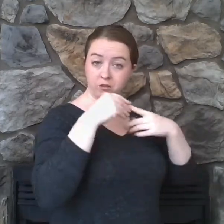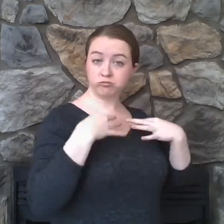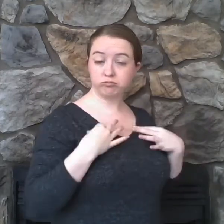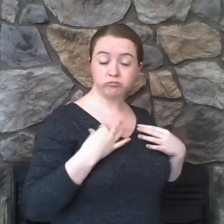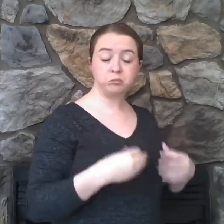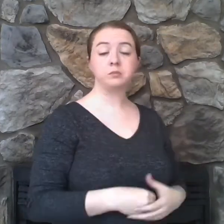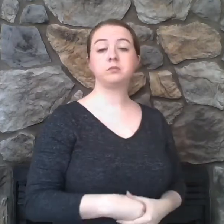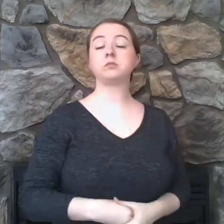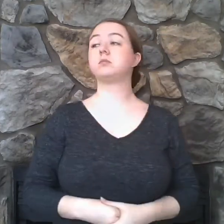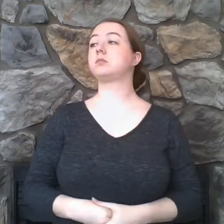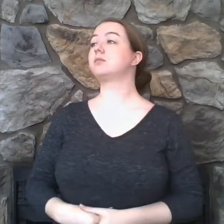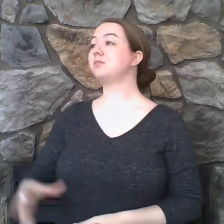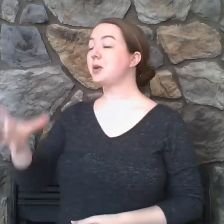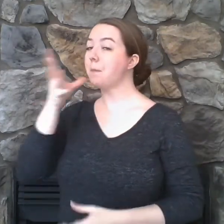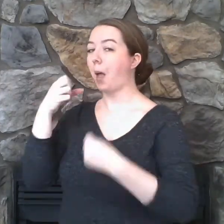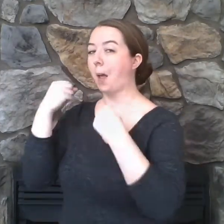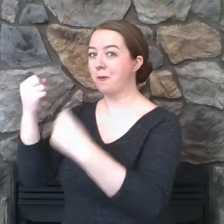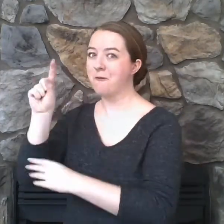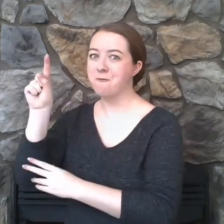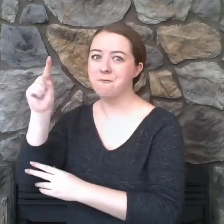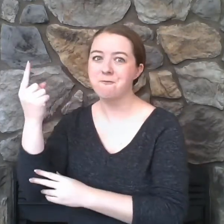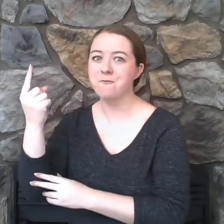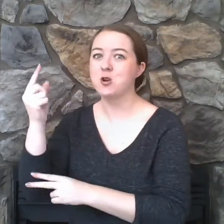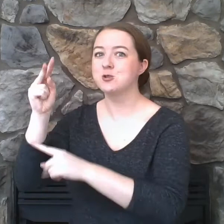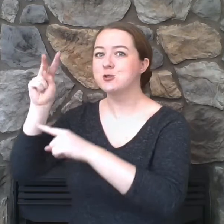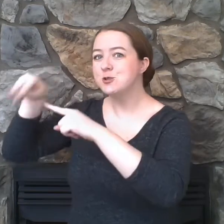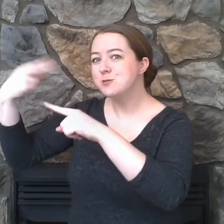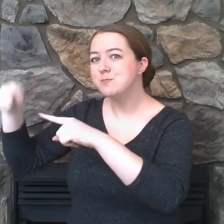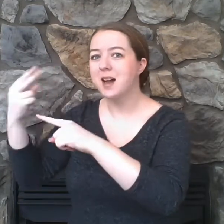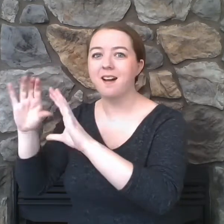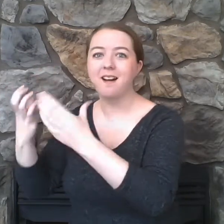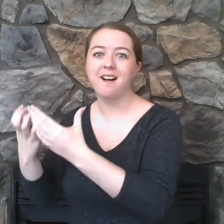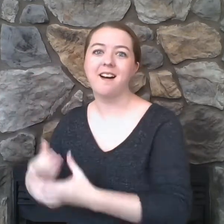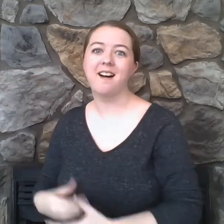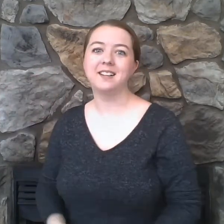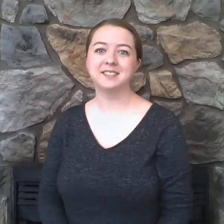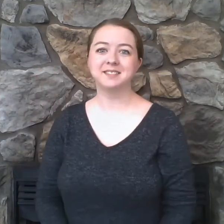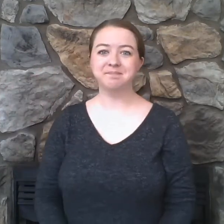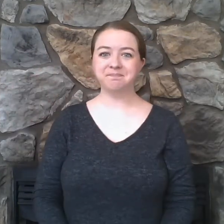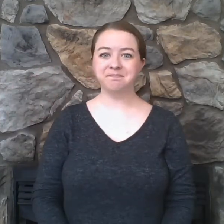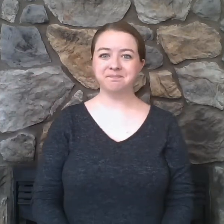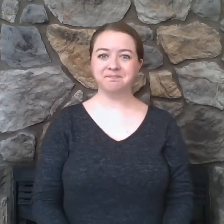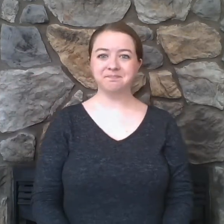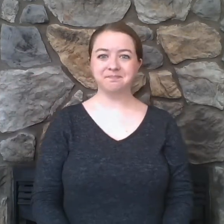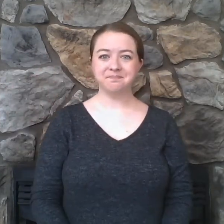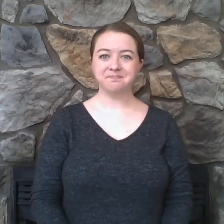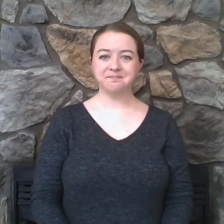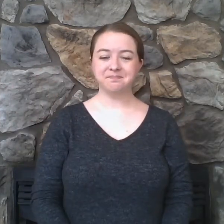her mom drove her to her first gymnastics class.